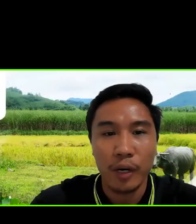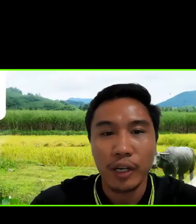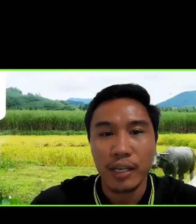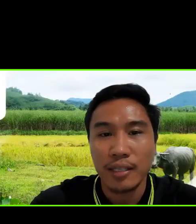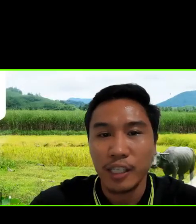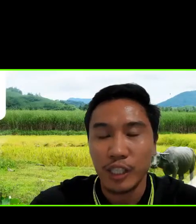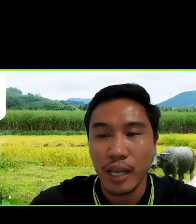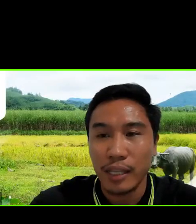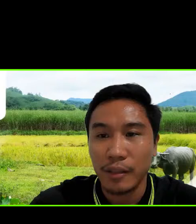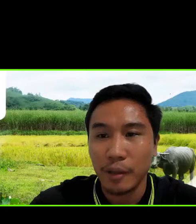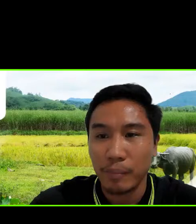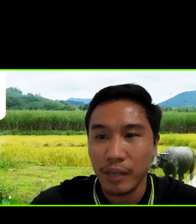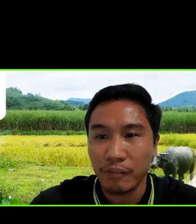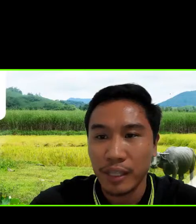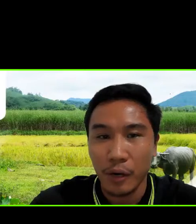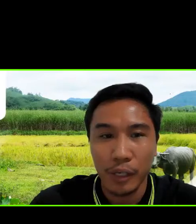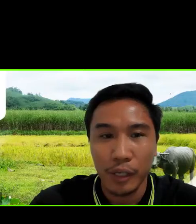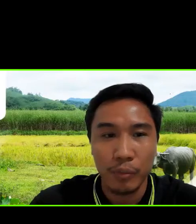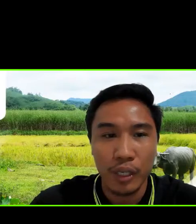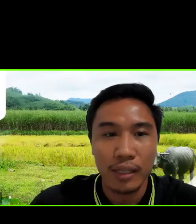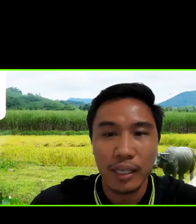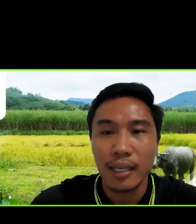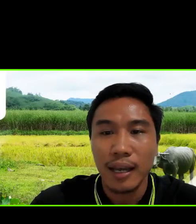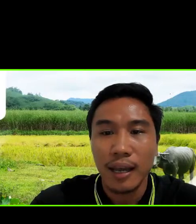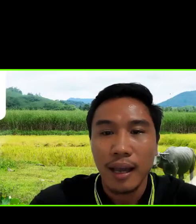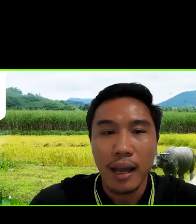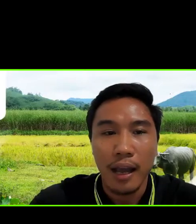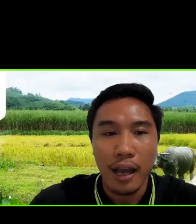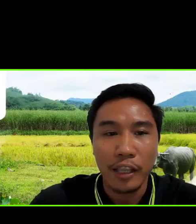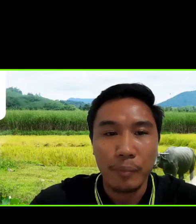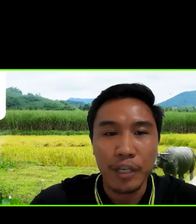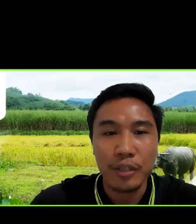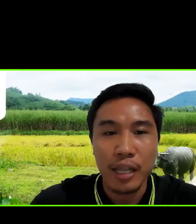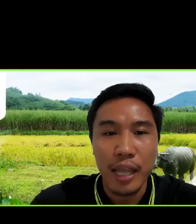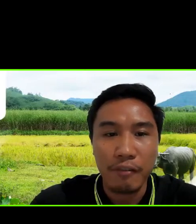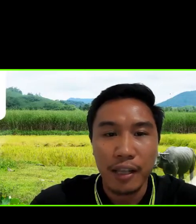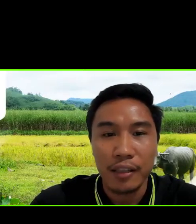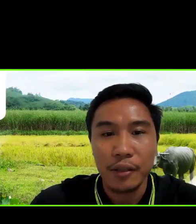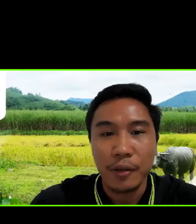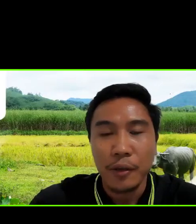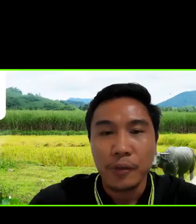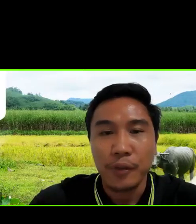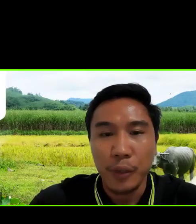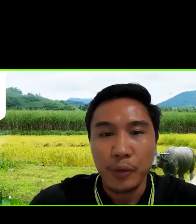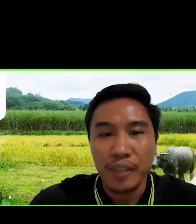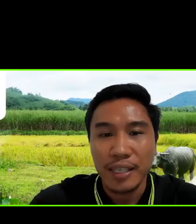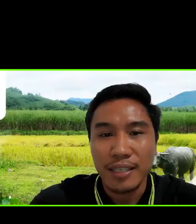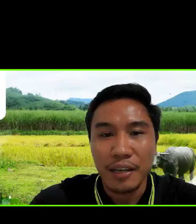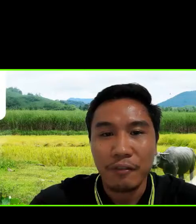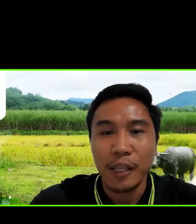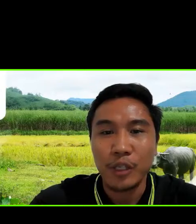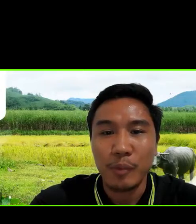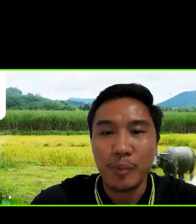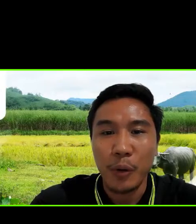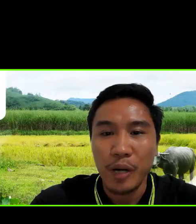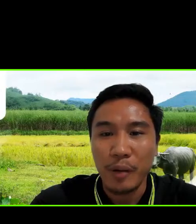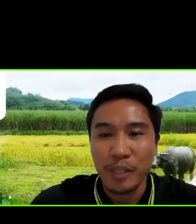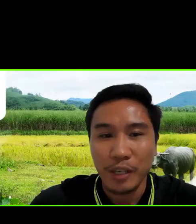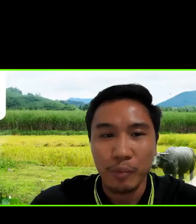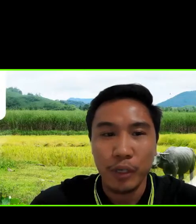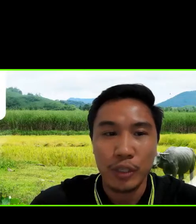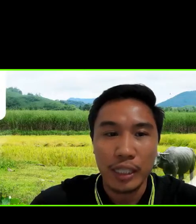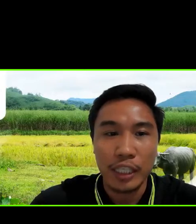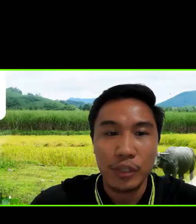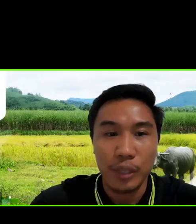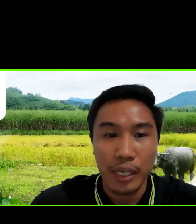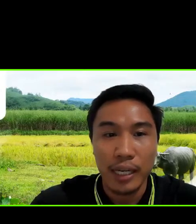of our organization and benefit our community. At a personal level, though this fellowship program is